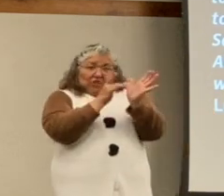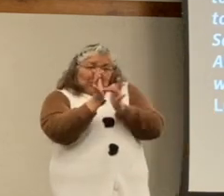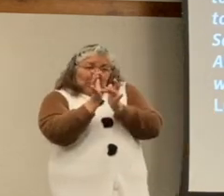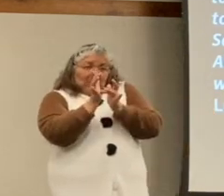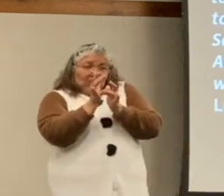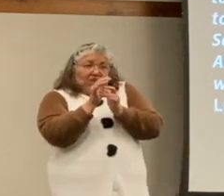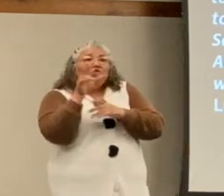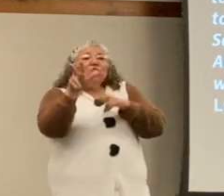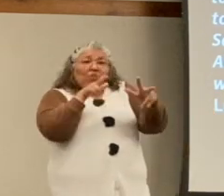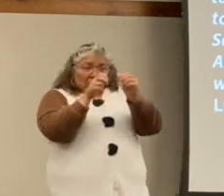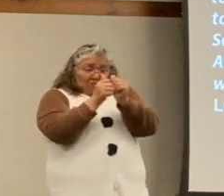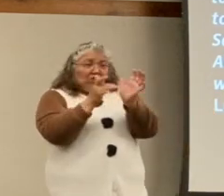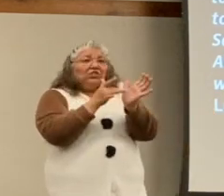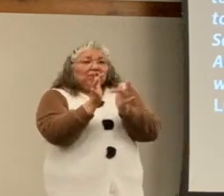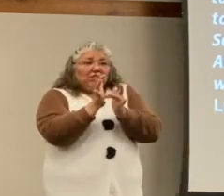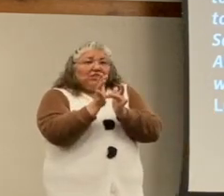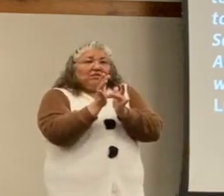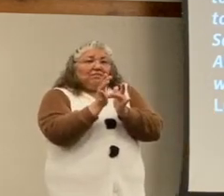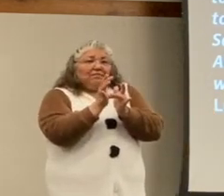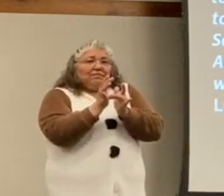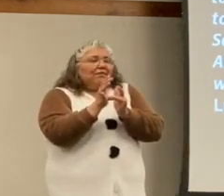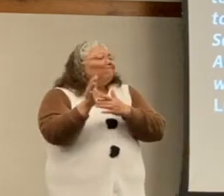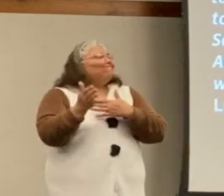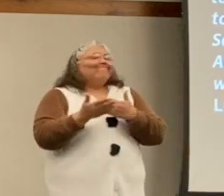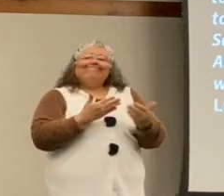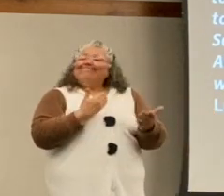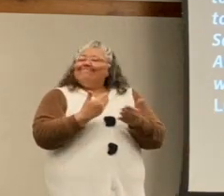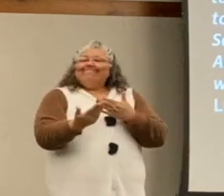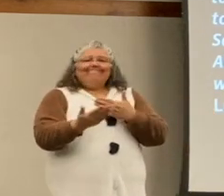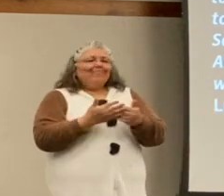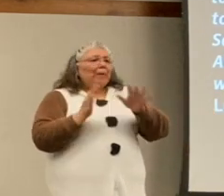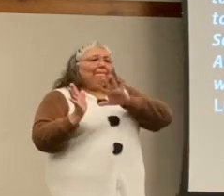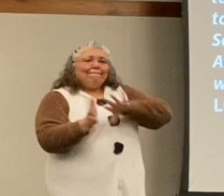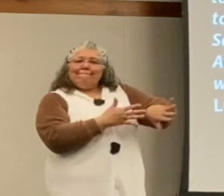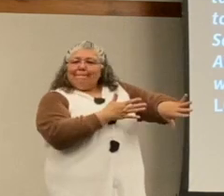when you're walking with Jesus, it doesn't matter what anybody says.